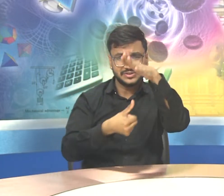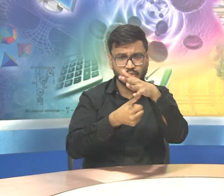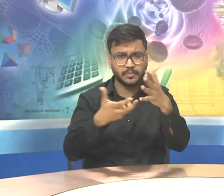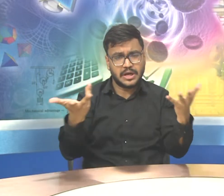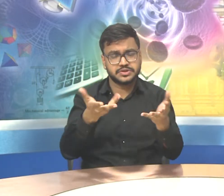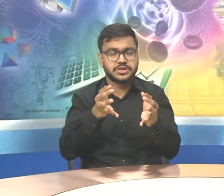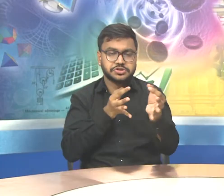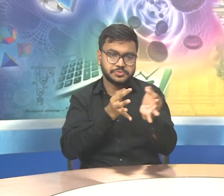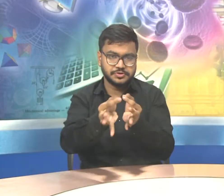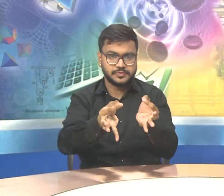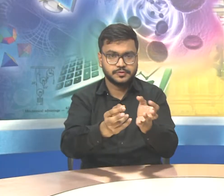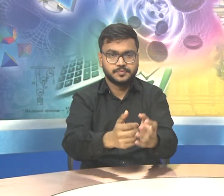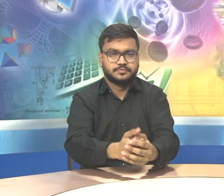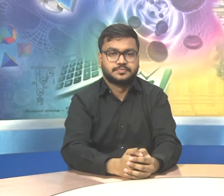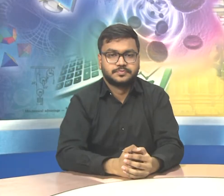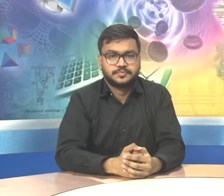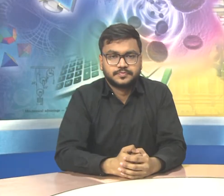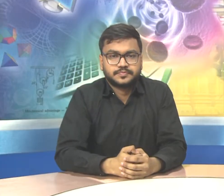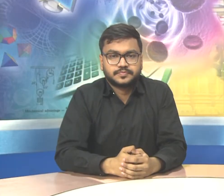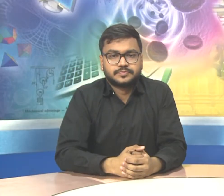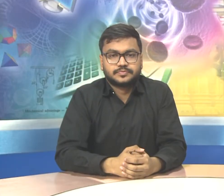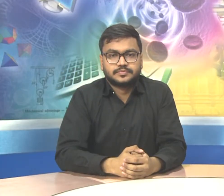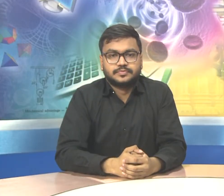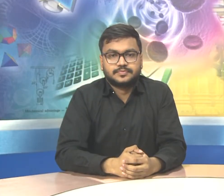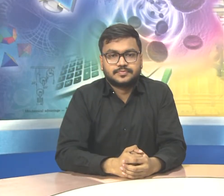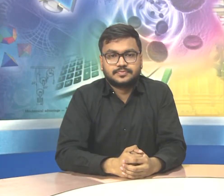First, we will look the president.